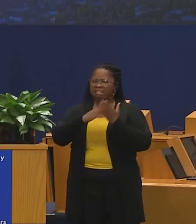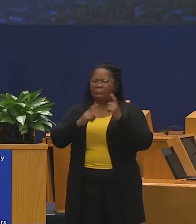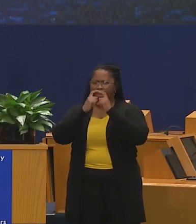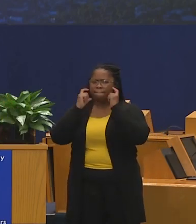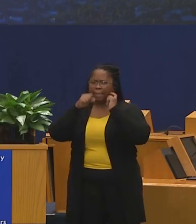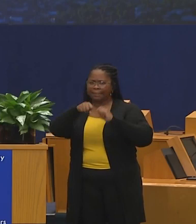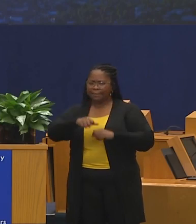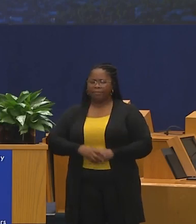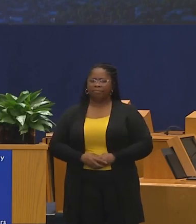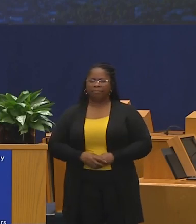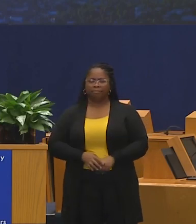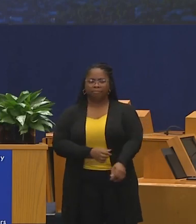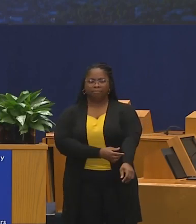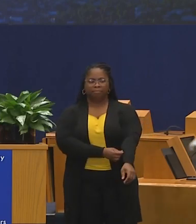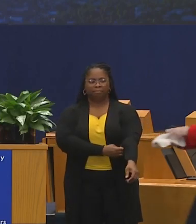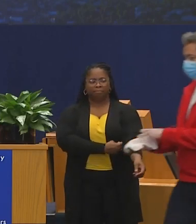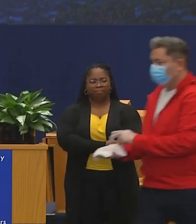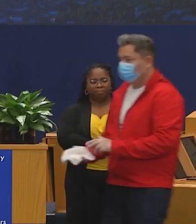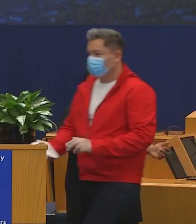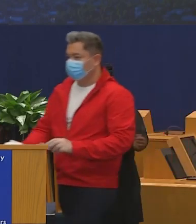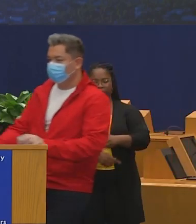question,